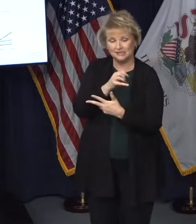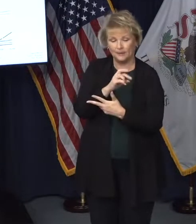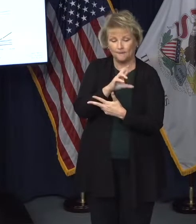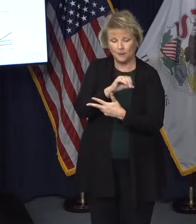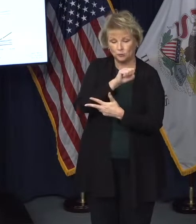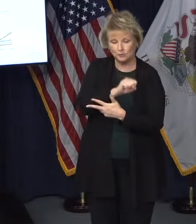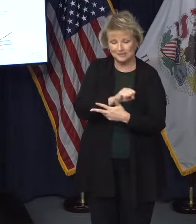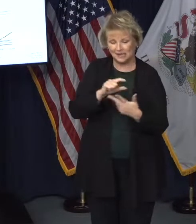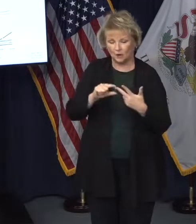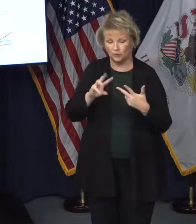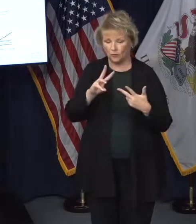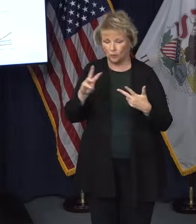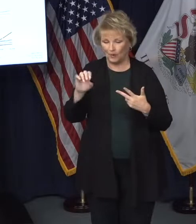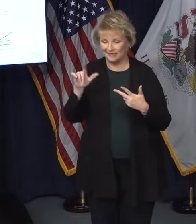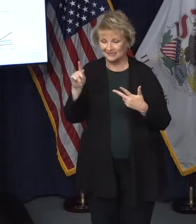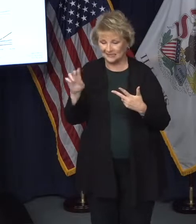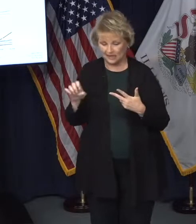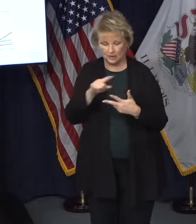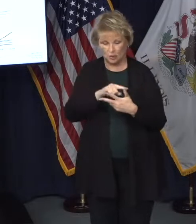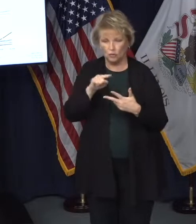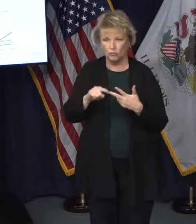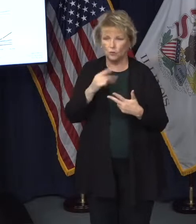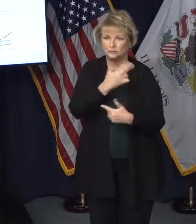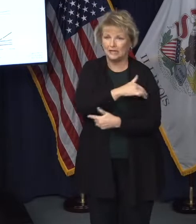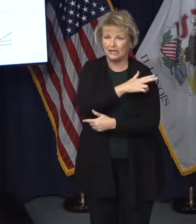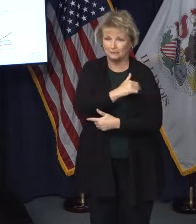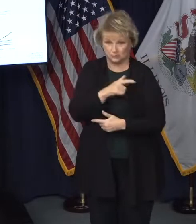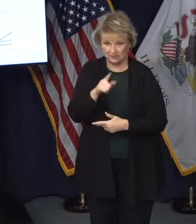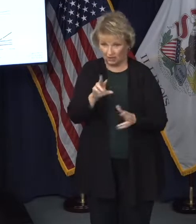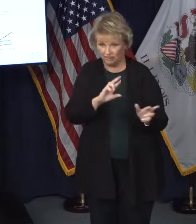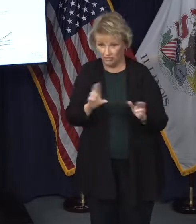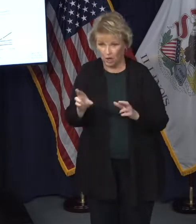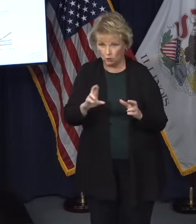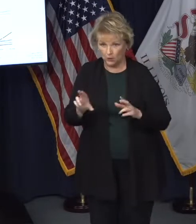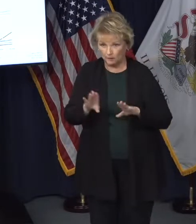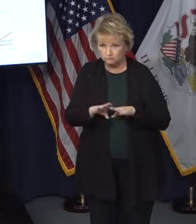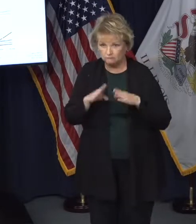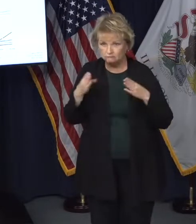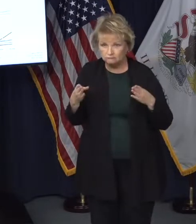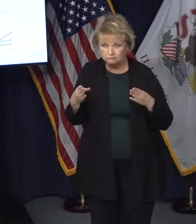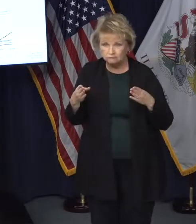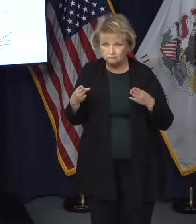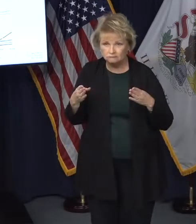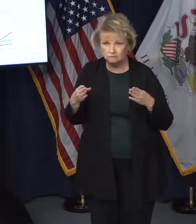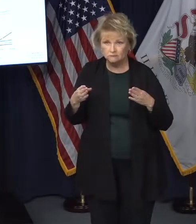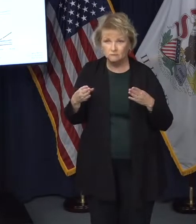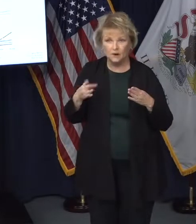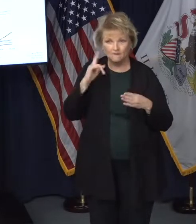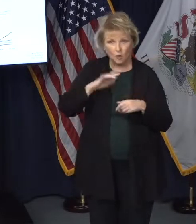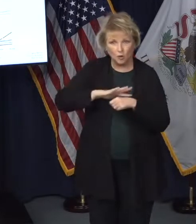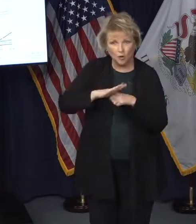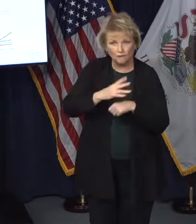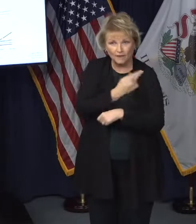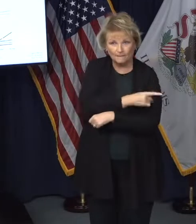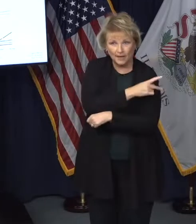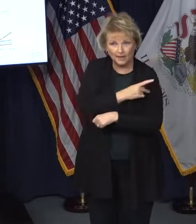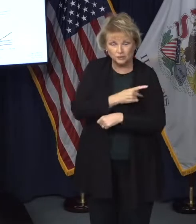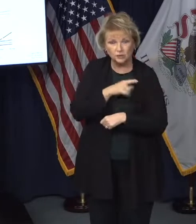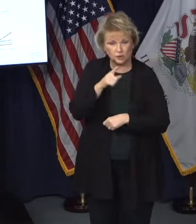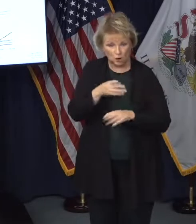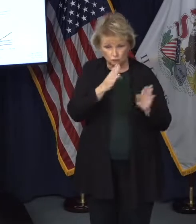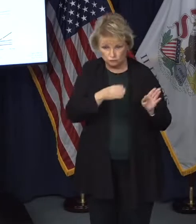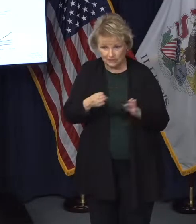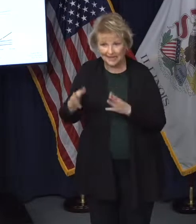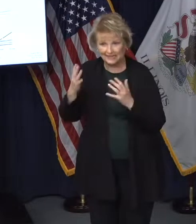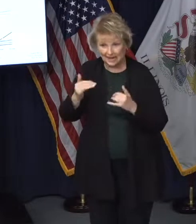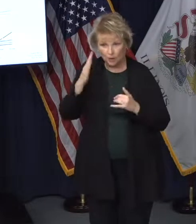and Westlake, are they still ready to go? And are there, for COVID patients, and are there any plans right